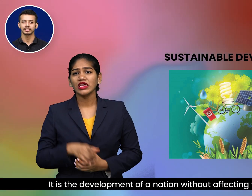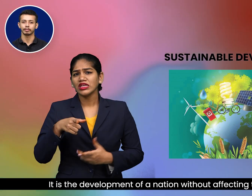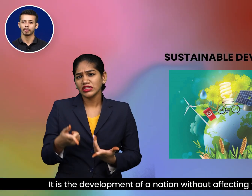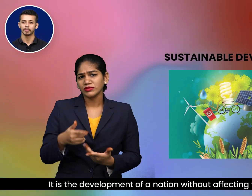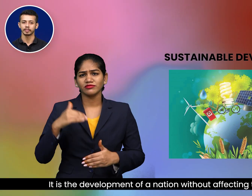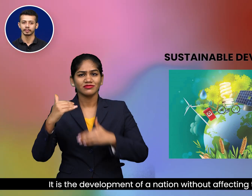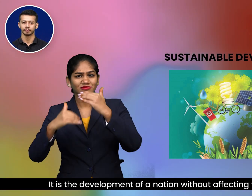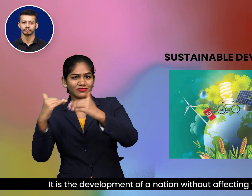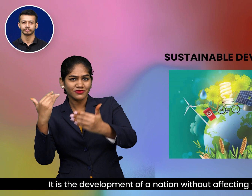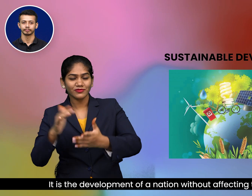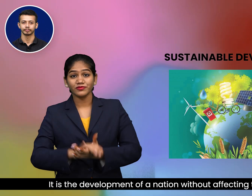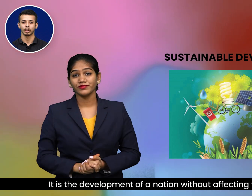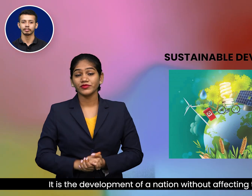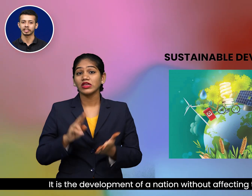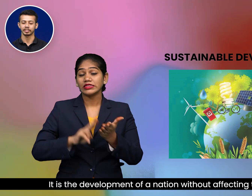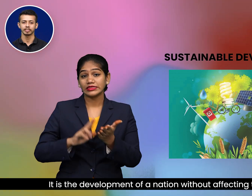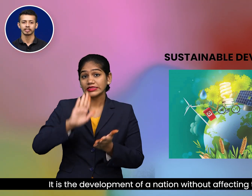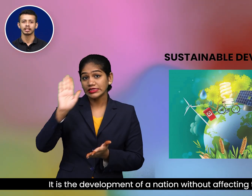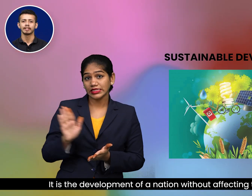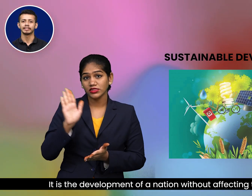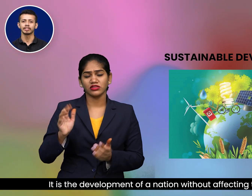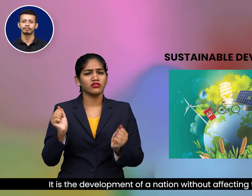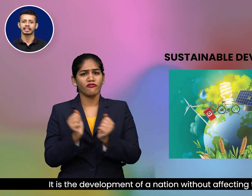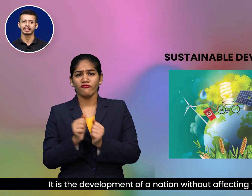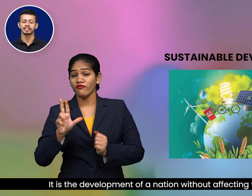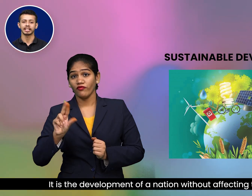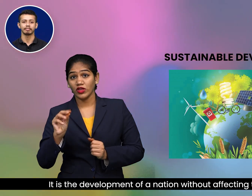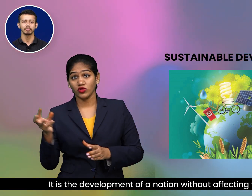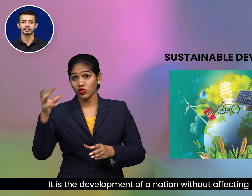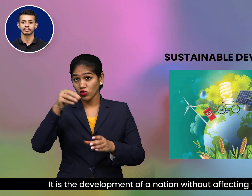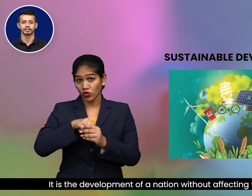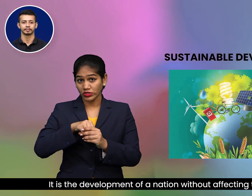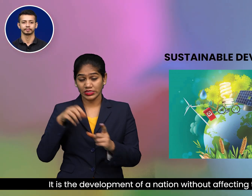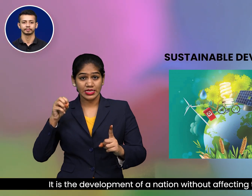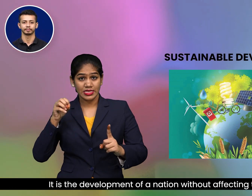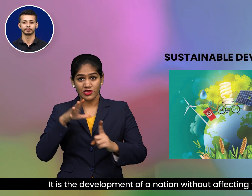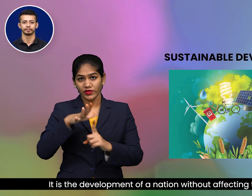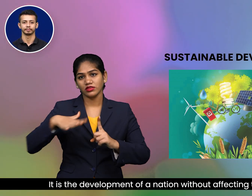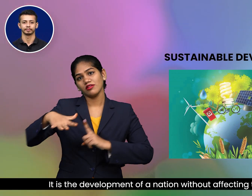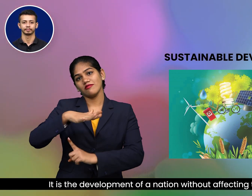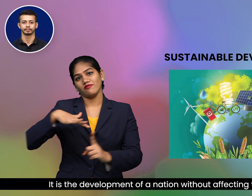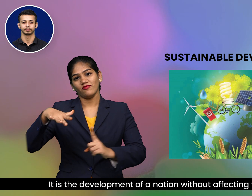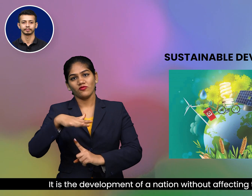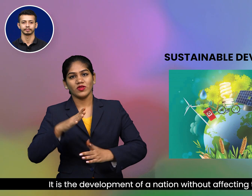It is a development of a nation without affecting the environment.